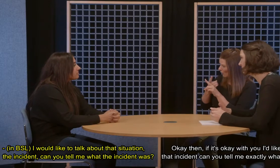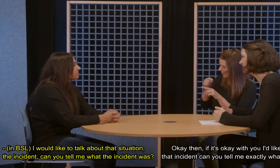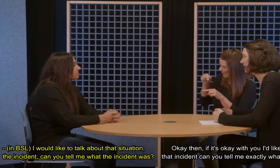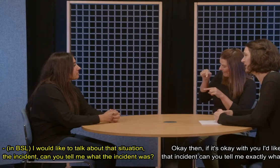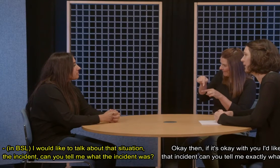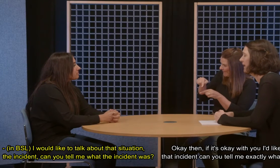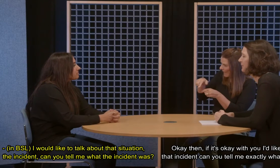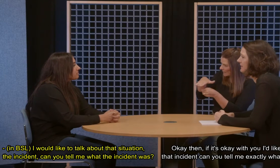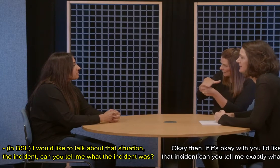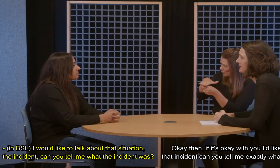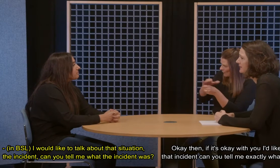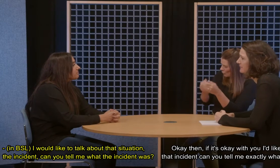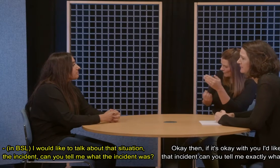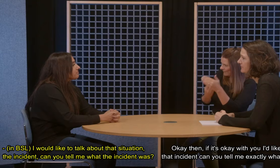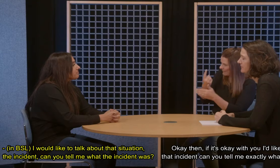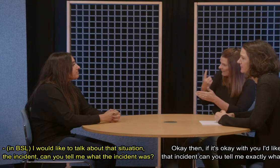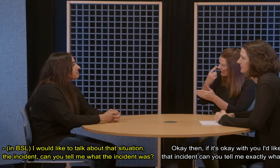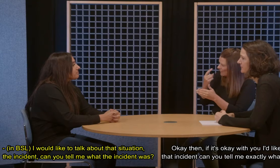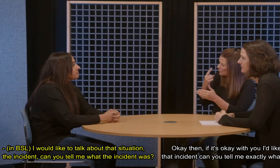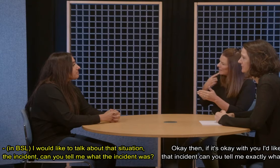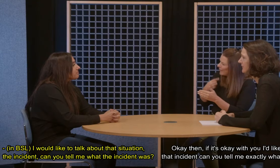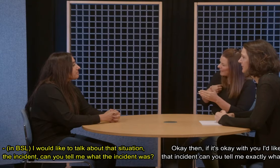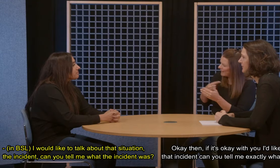Can you tell me exactly what happened?